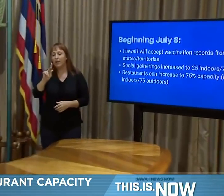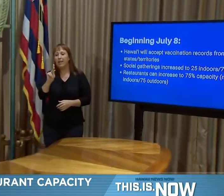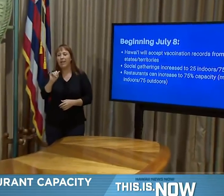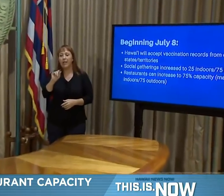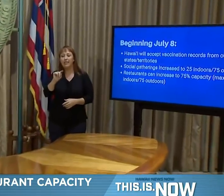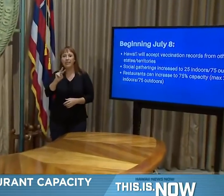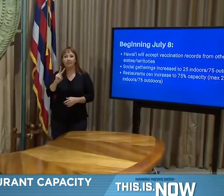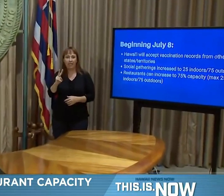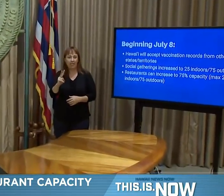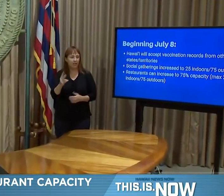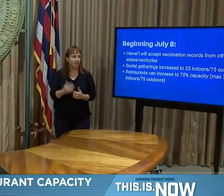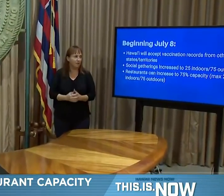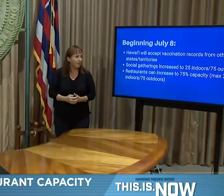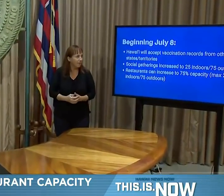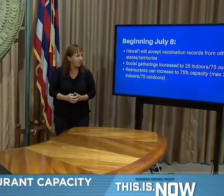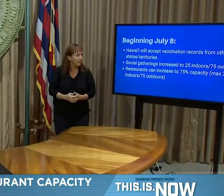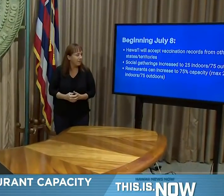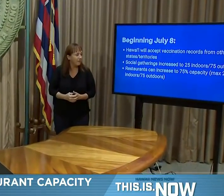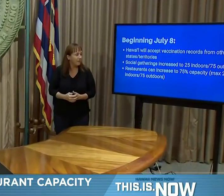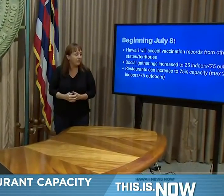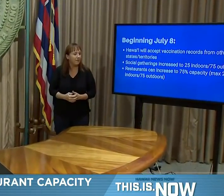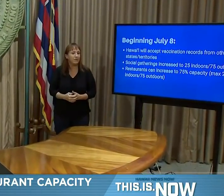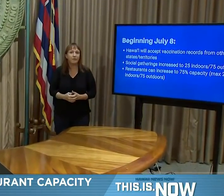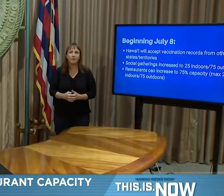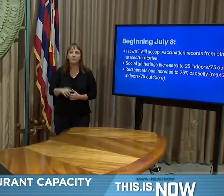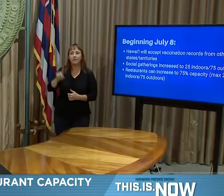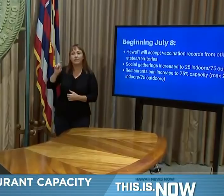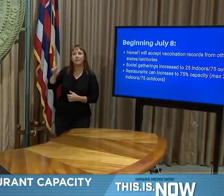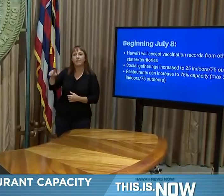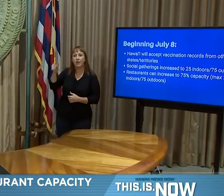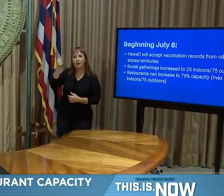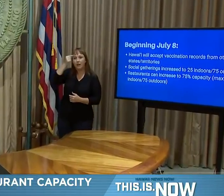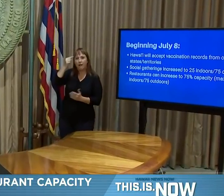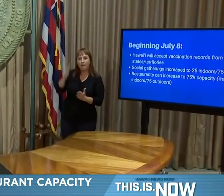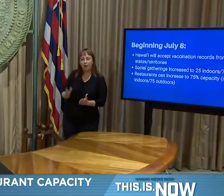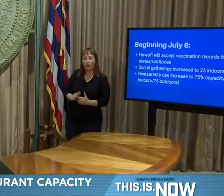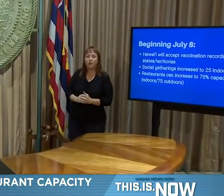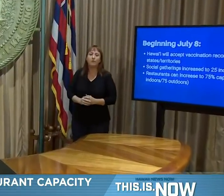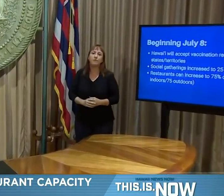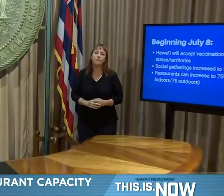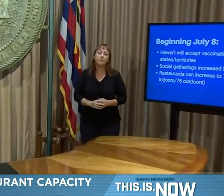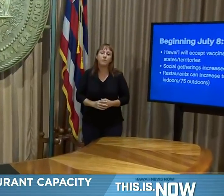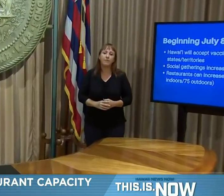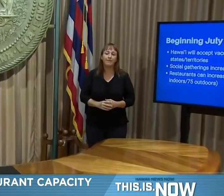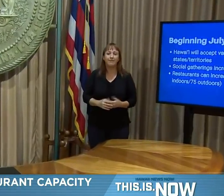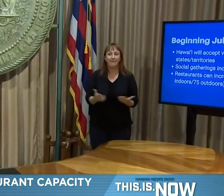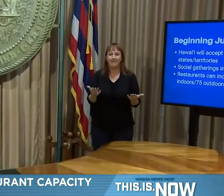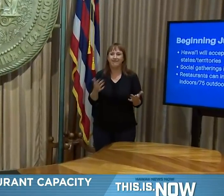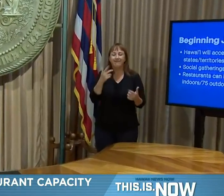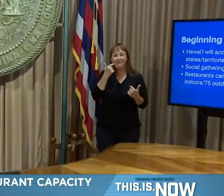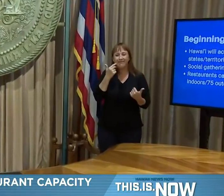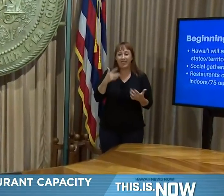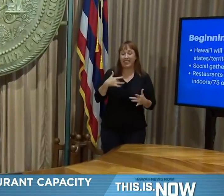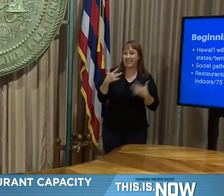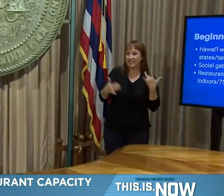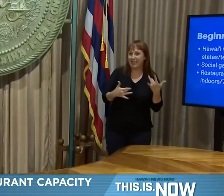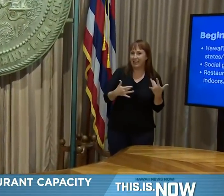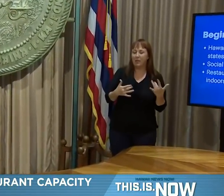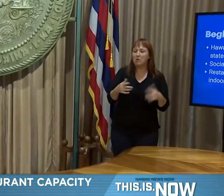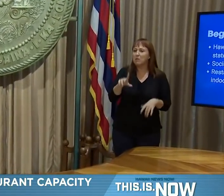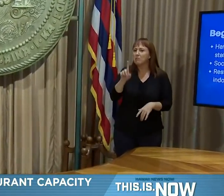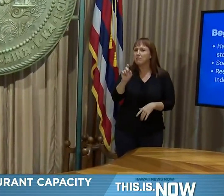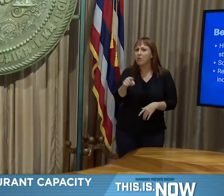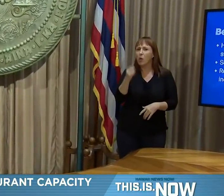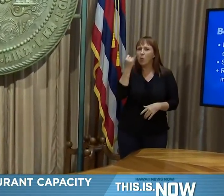KITV. This question is for Governor Ige. Governor, so this is all very exciting, but what happens if there is a spike